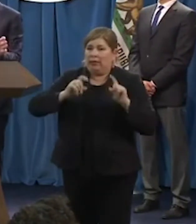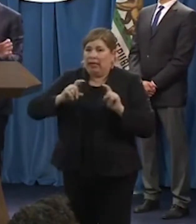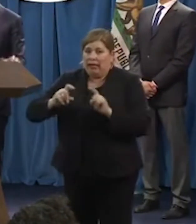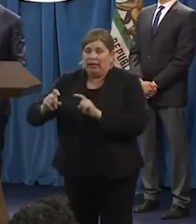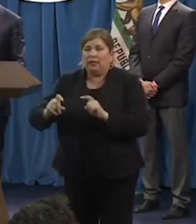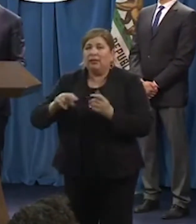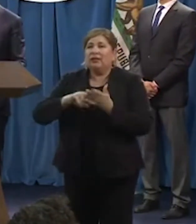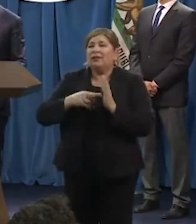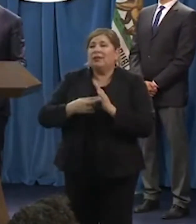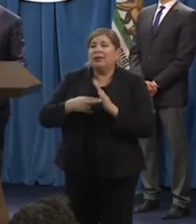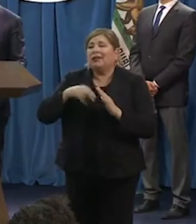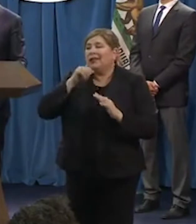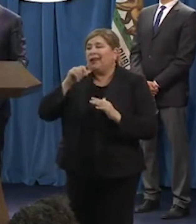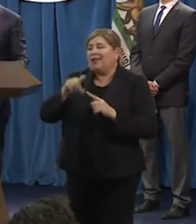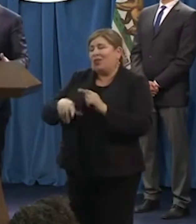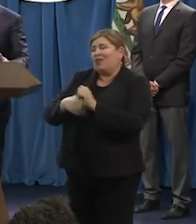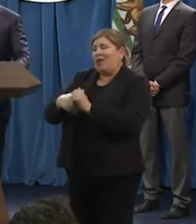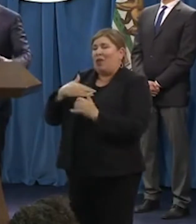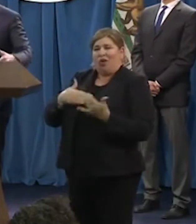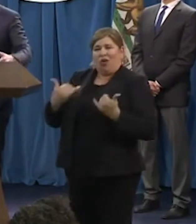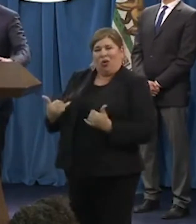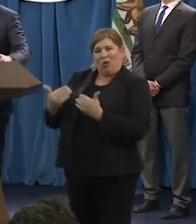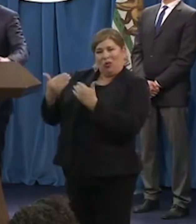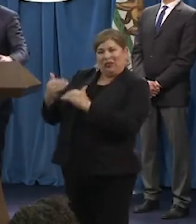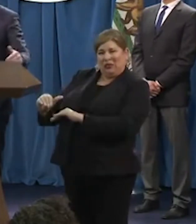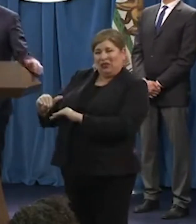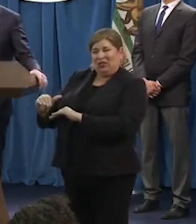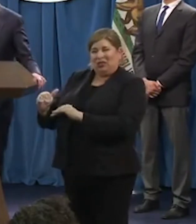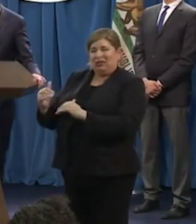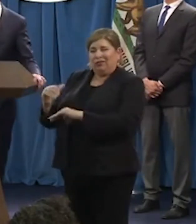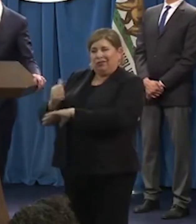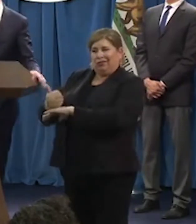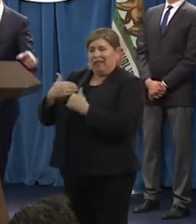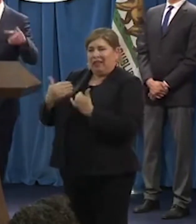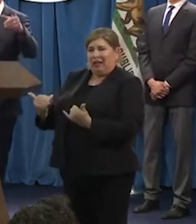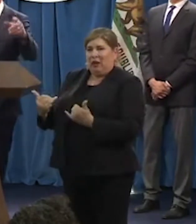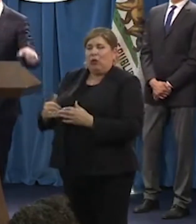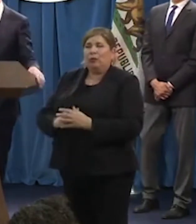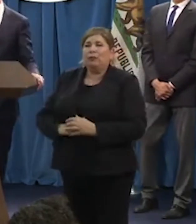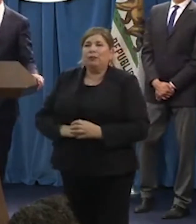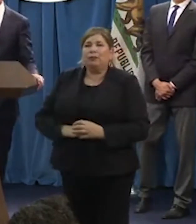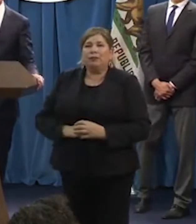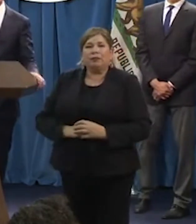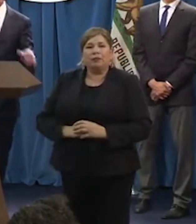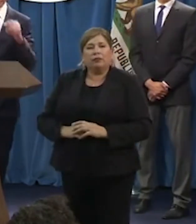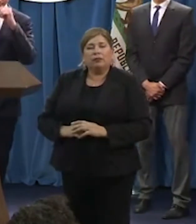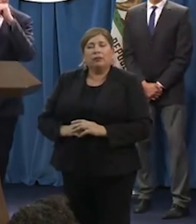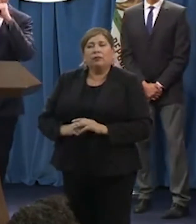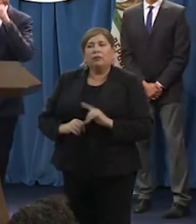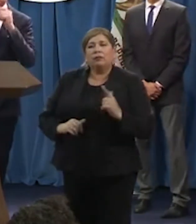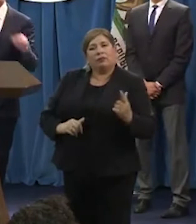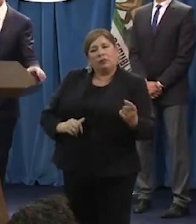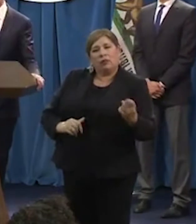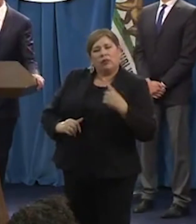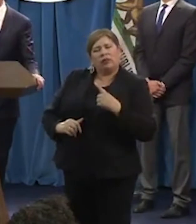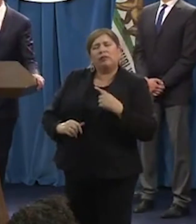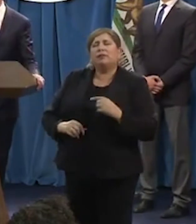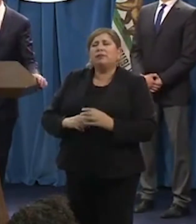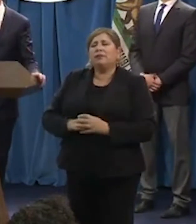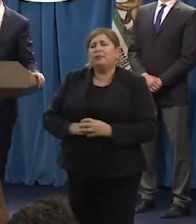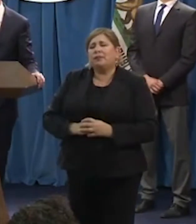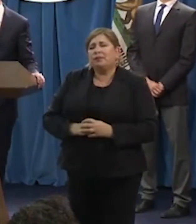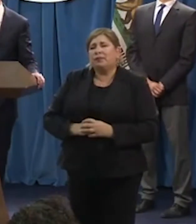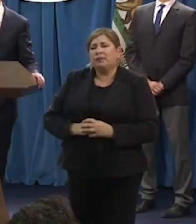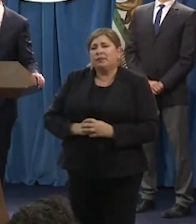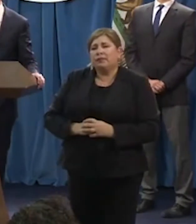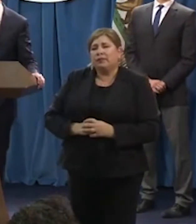current restrictions on testing that are in place today. To what extent is the limitation